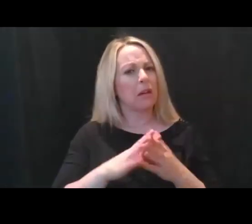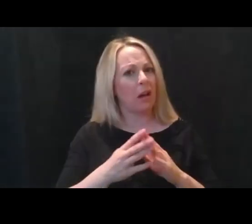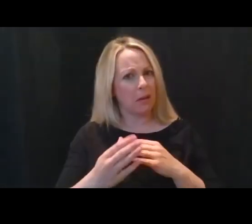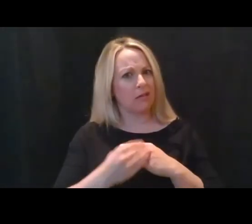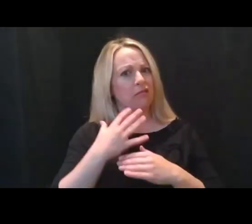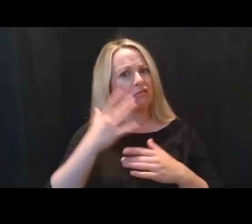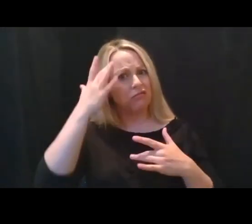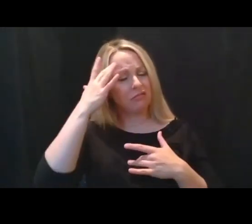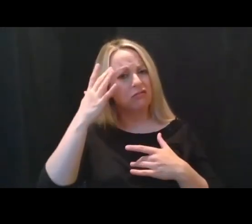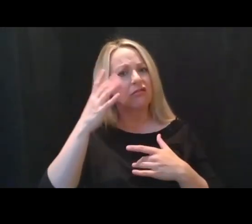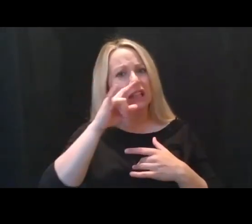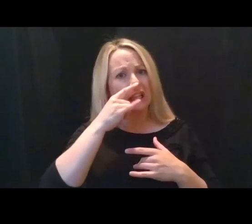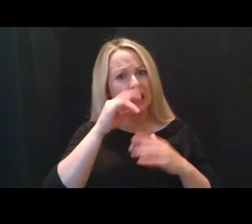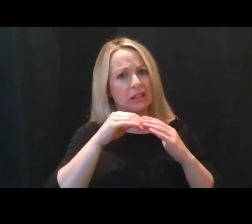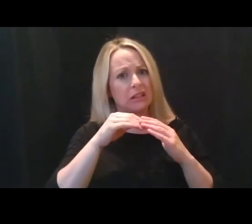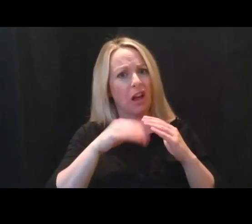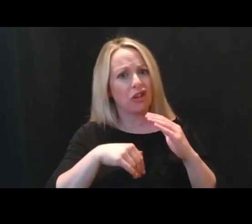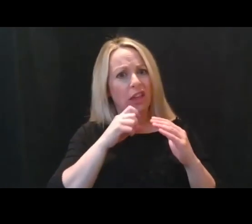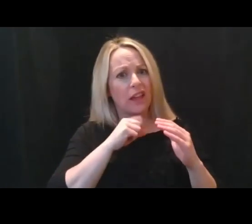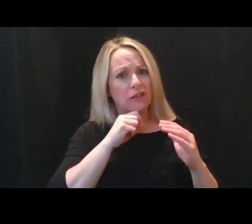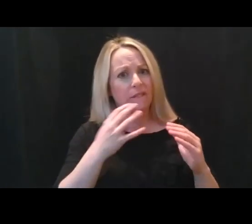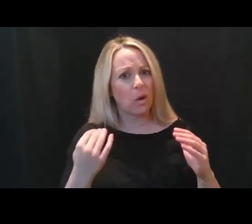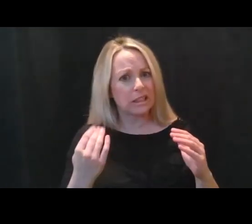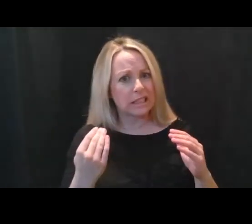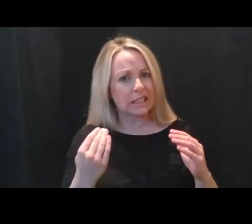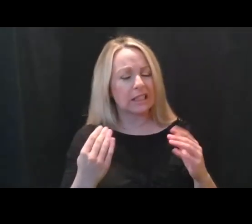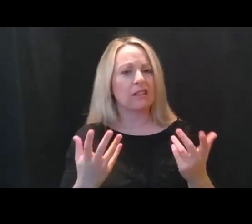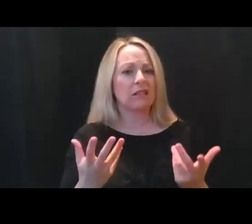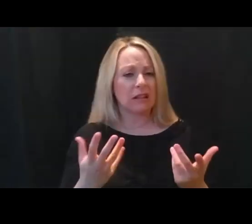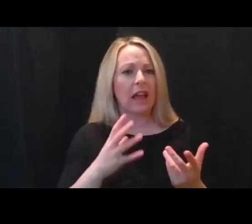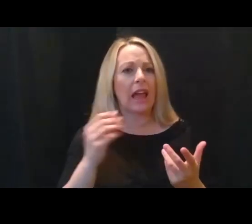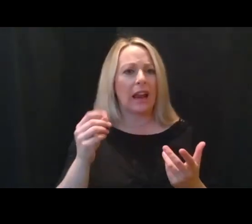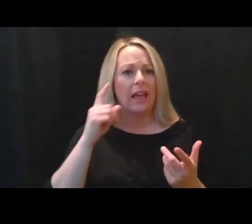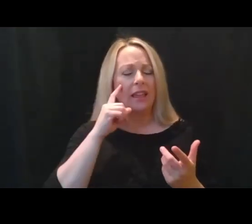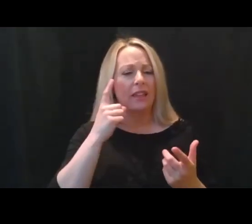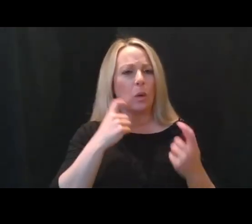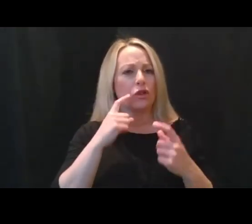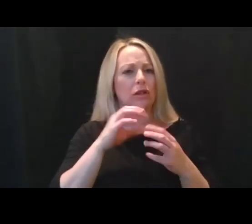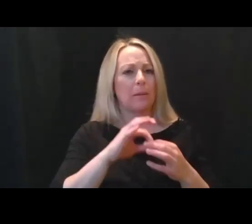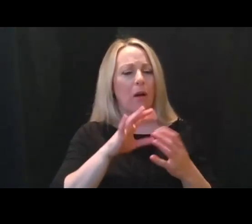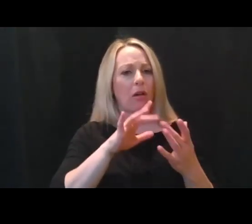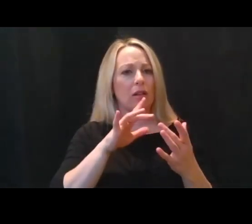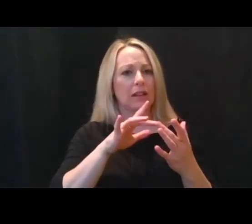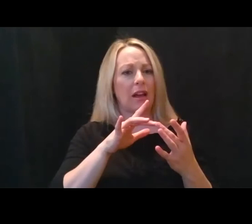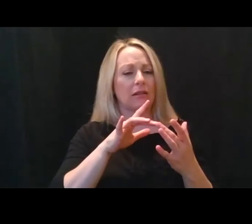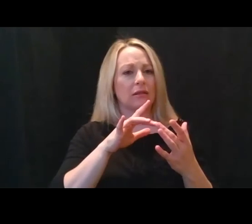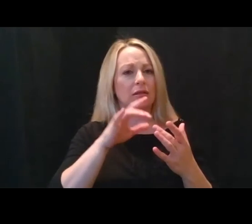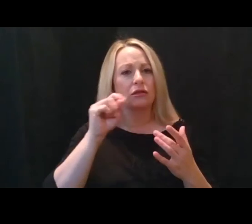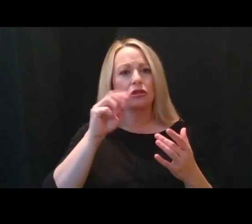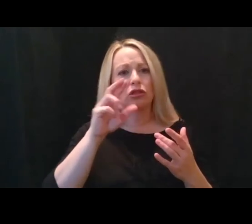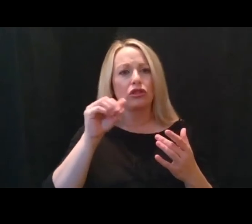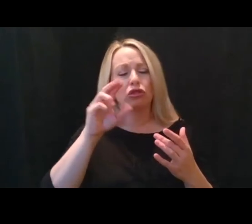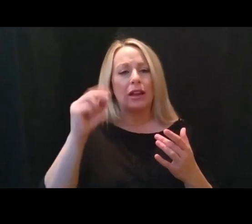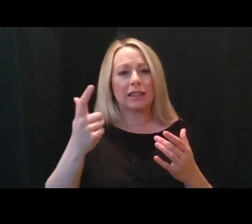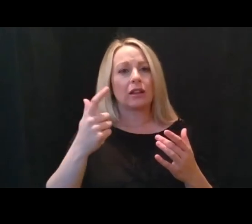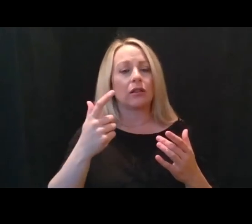kids under 14. And as the question, I believe, was about contact tracing, through the contact tracing, we have